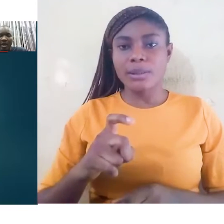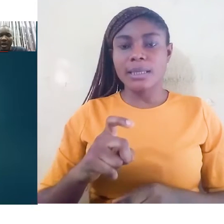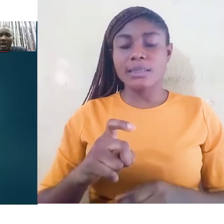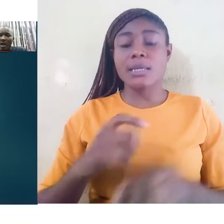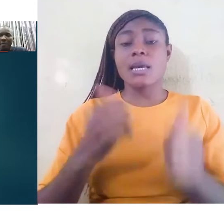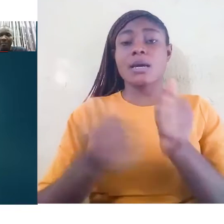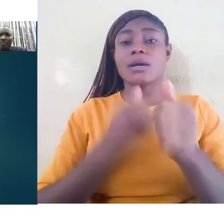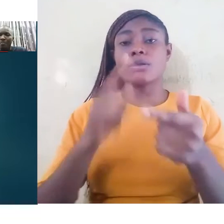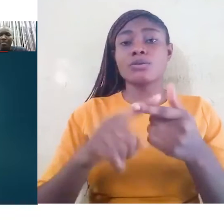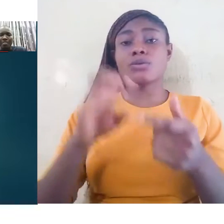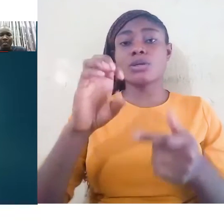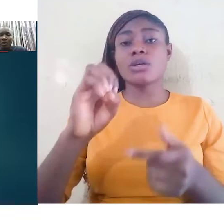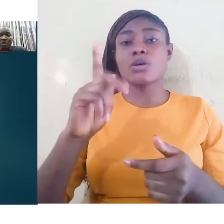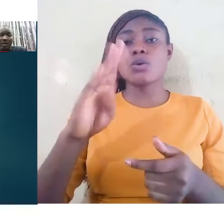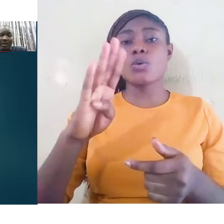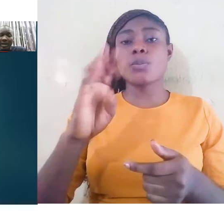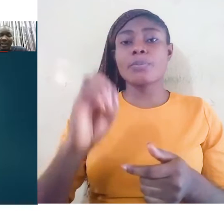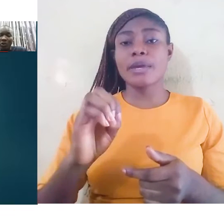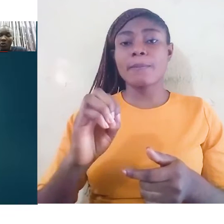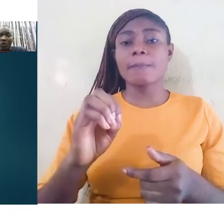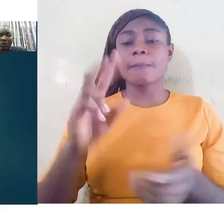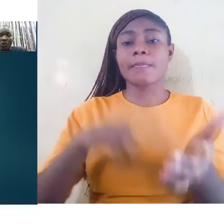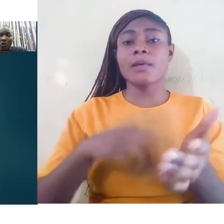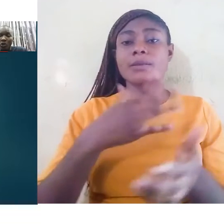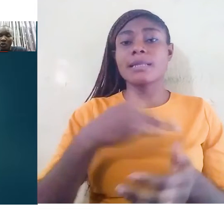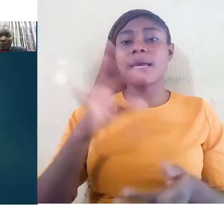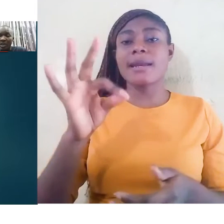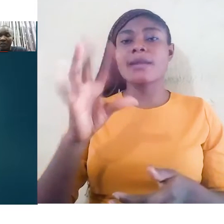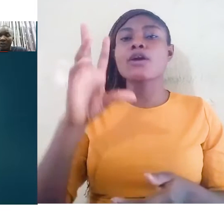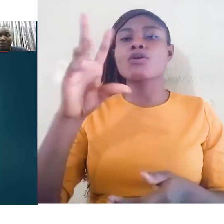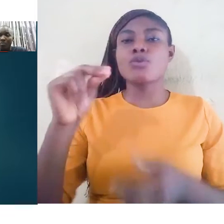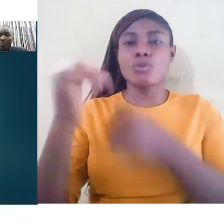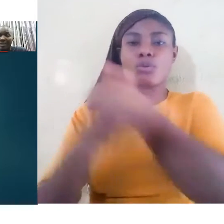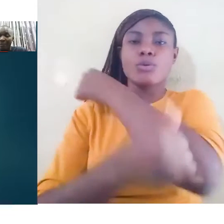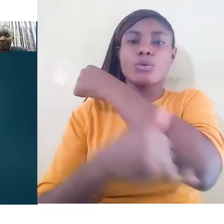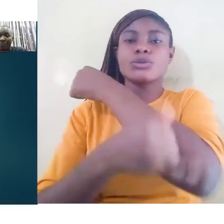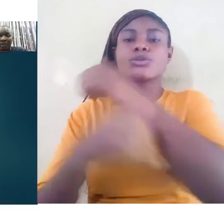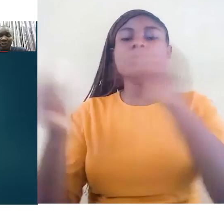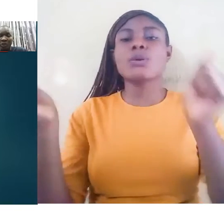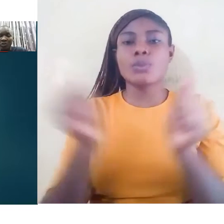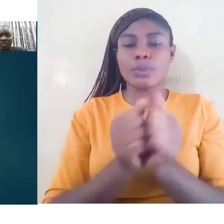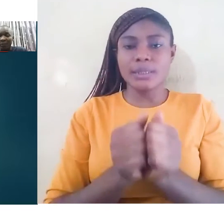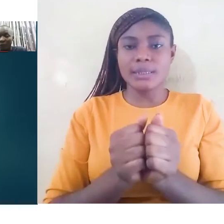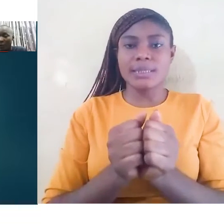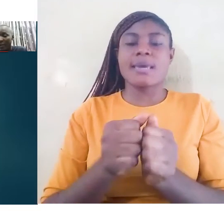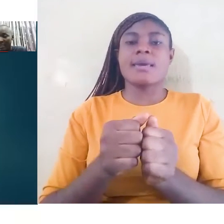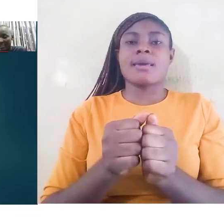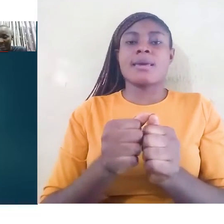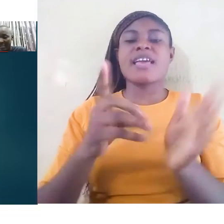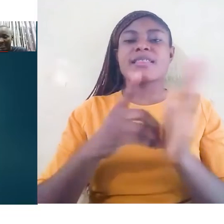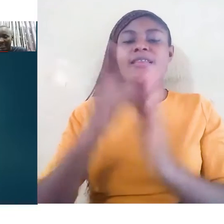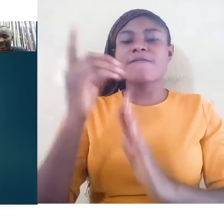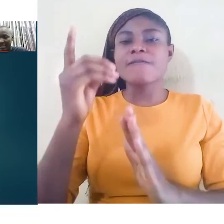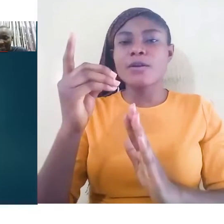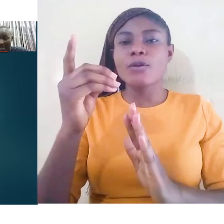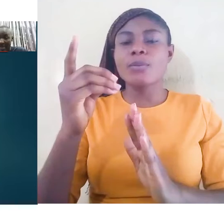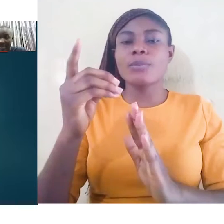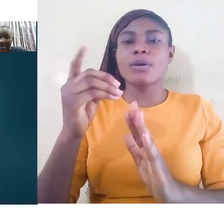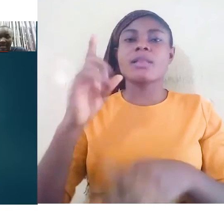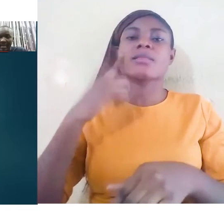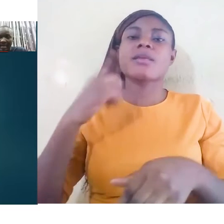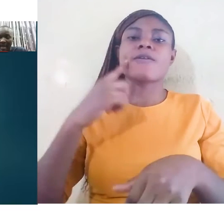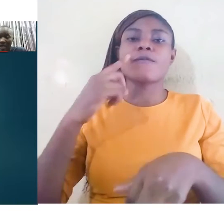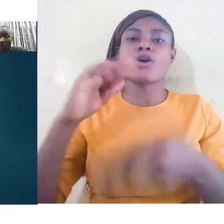Nkube, in 2009, no country with a developed deaf population uses a foreign national